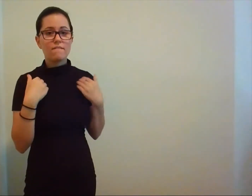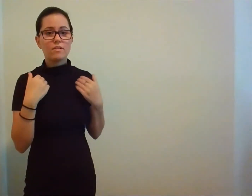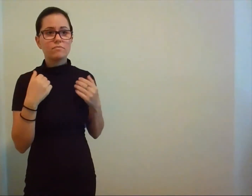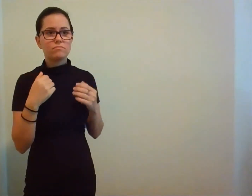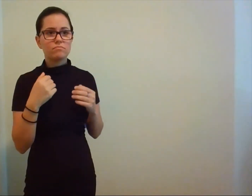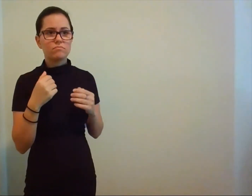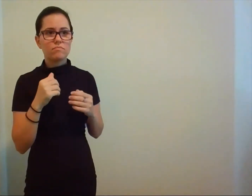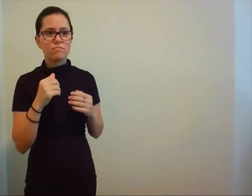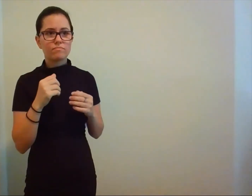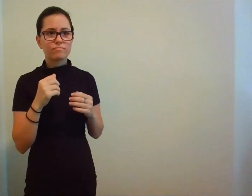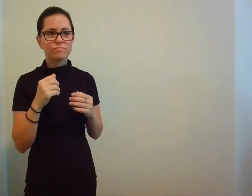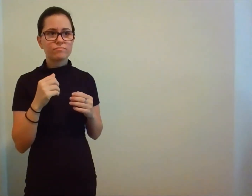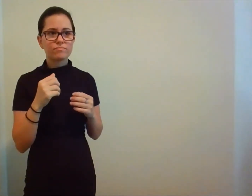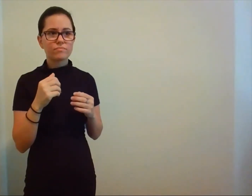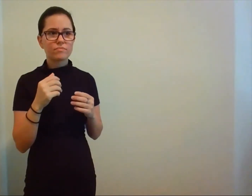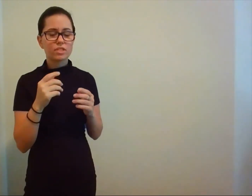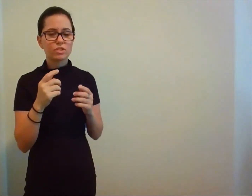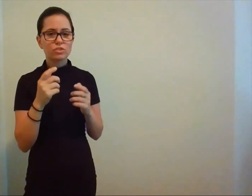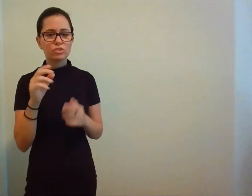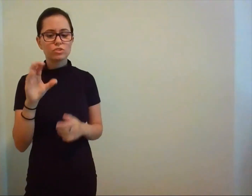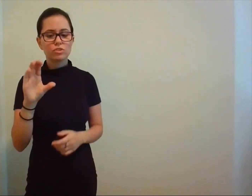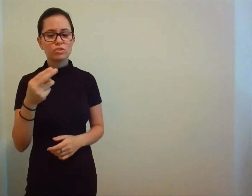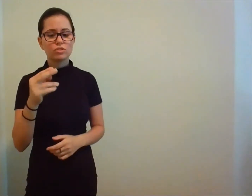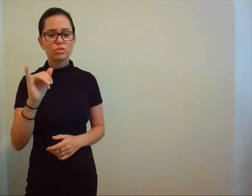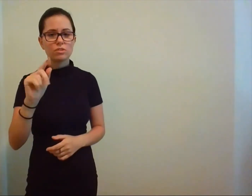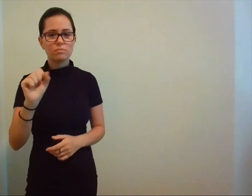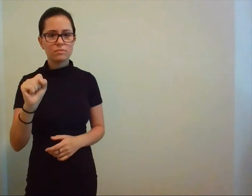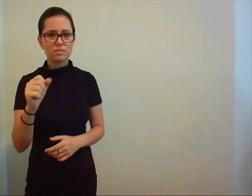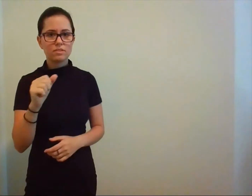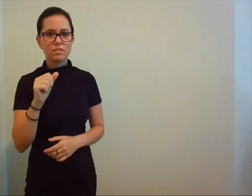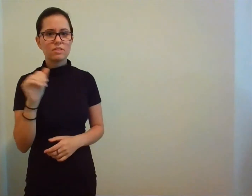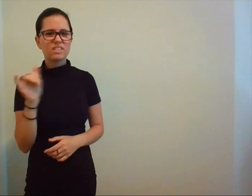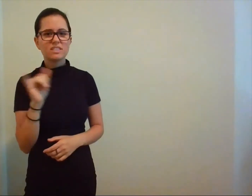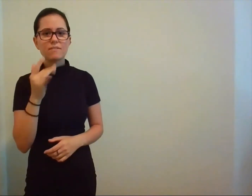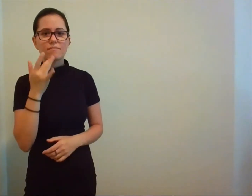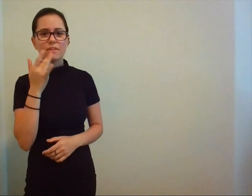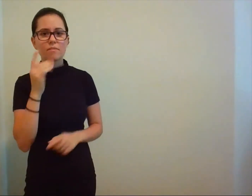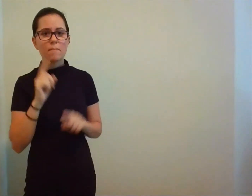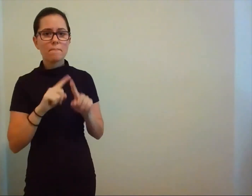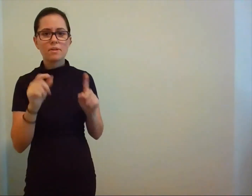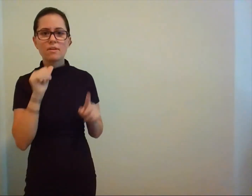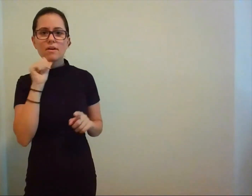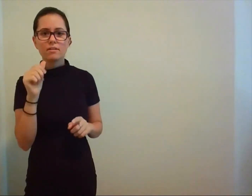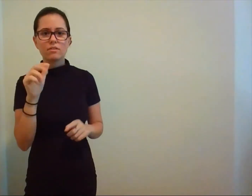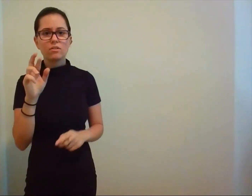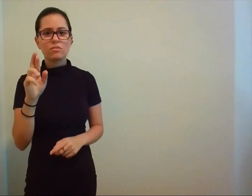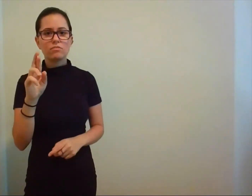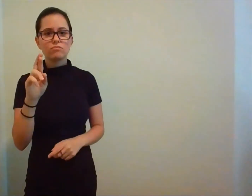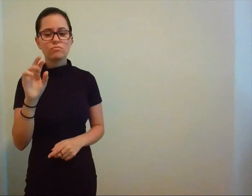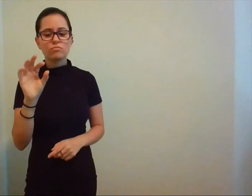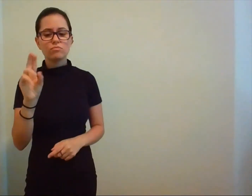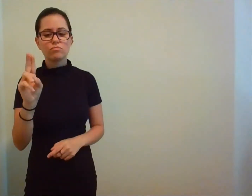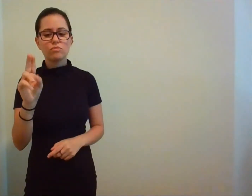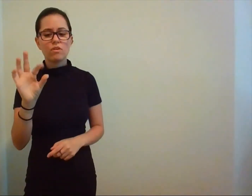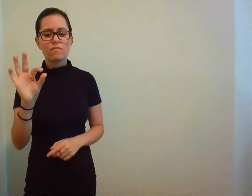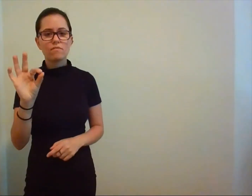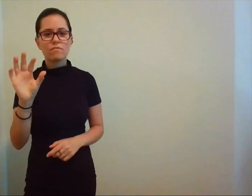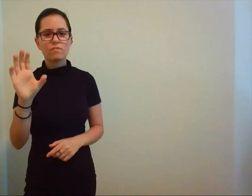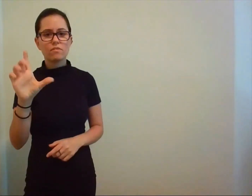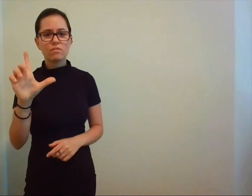up? They call it something different. I think they call it sour cream and cheddar. Yeah. Keep people guessing. And I told Christy, and she went to the store. She was